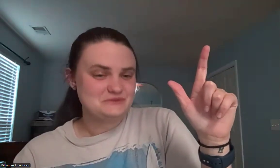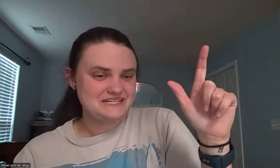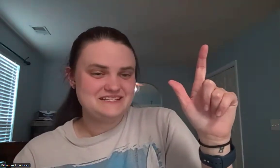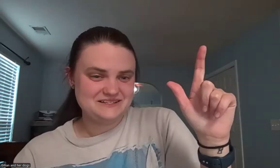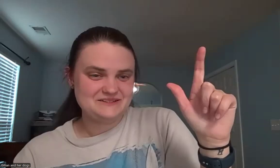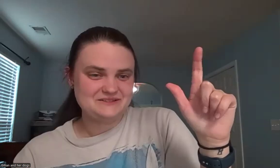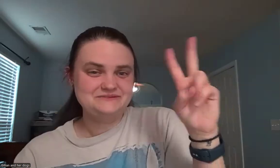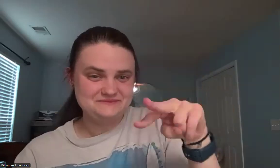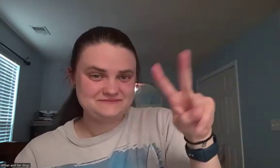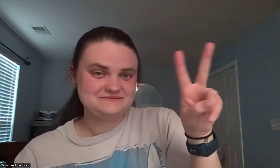22,